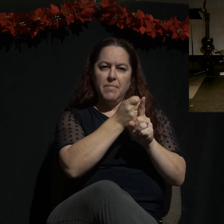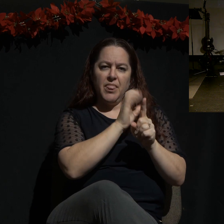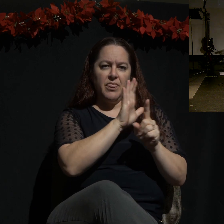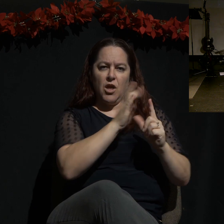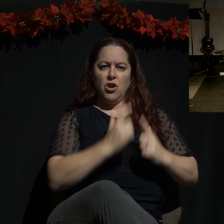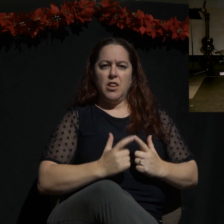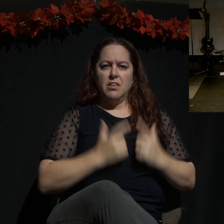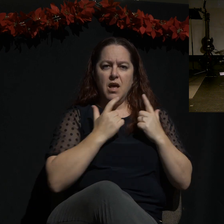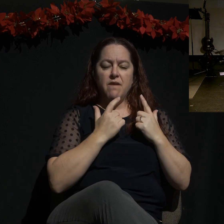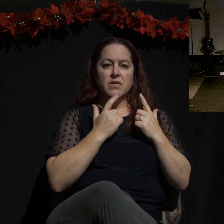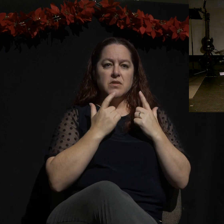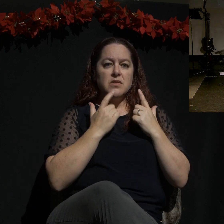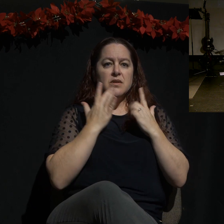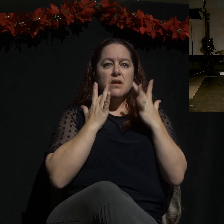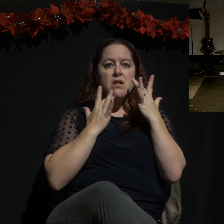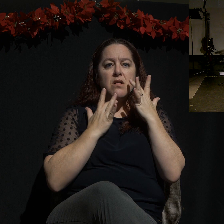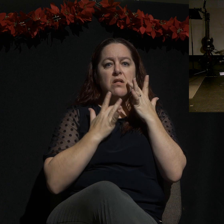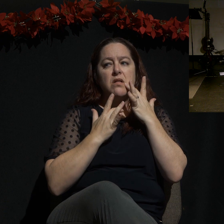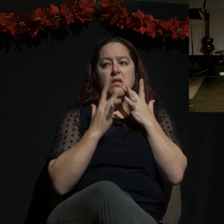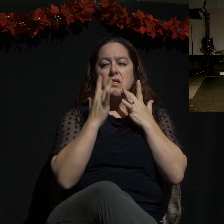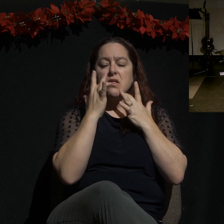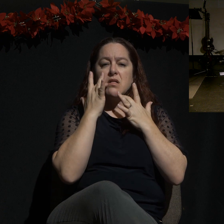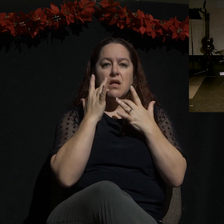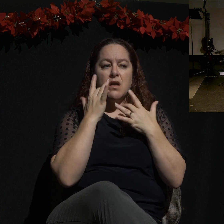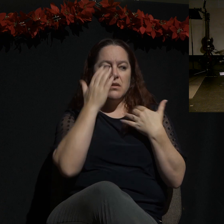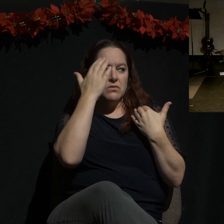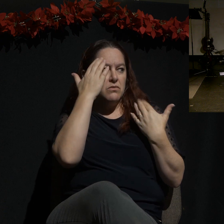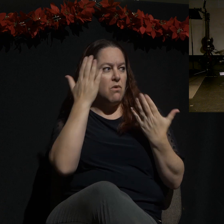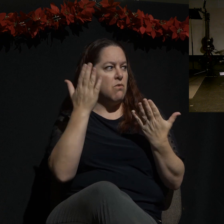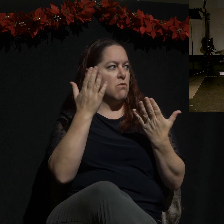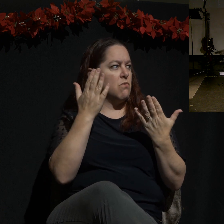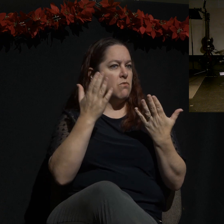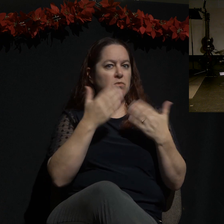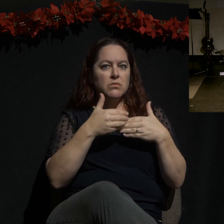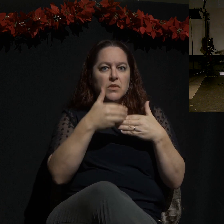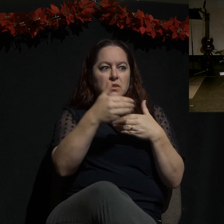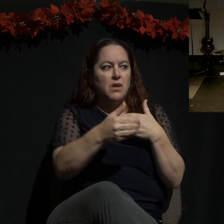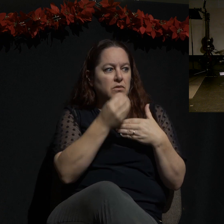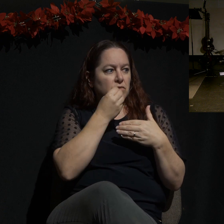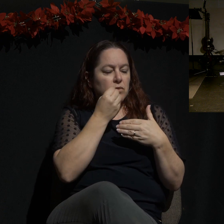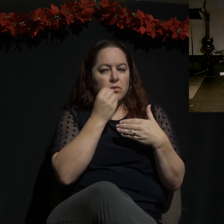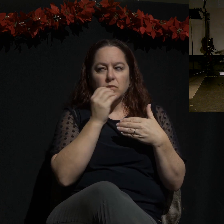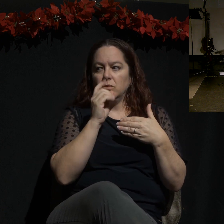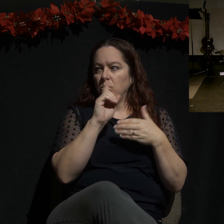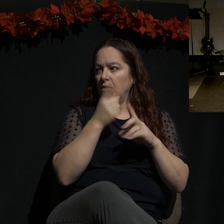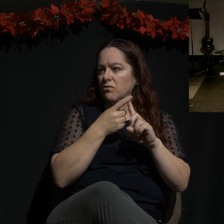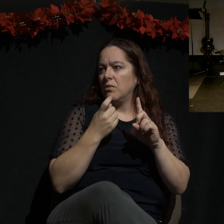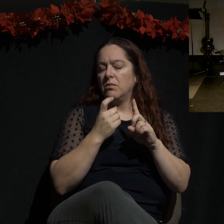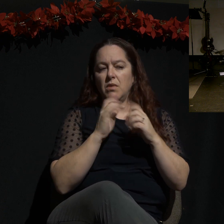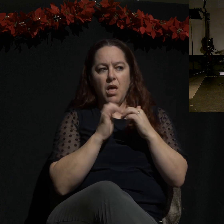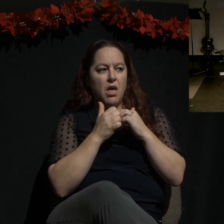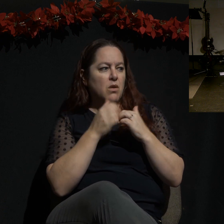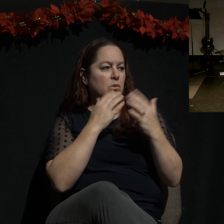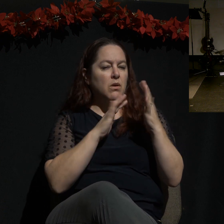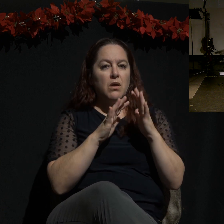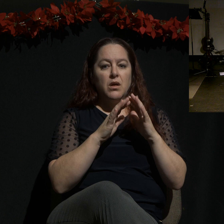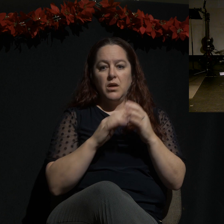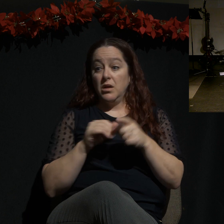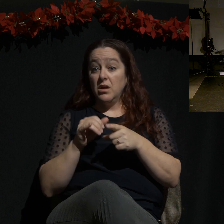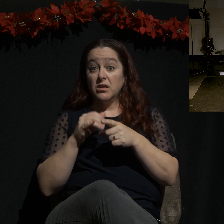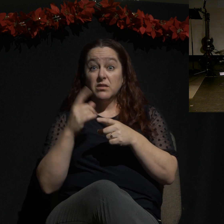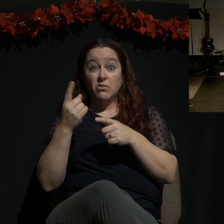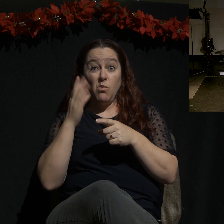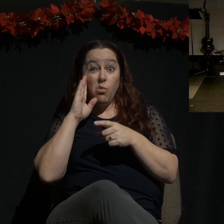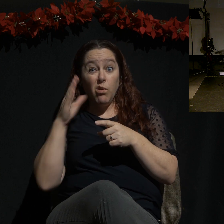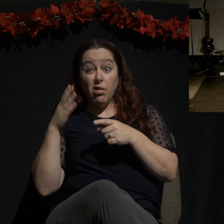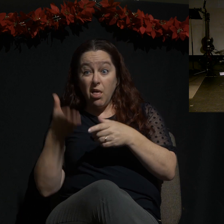life. When there was scarcity, when you didn't know where your next meal was coming from, you didn't know if something was going to be